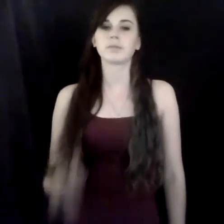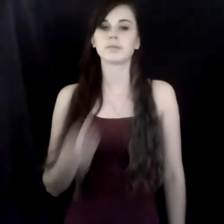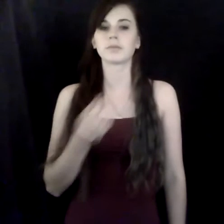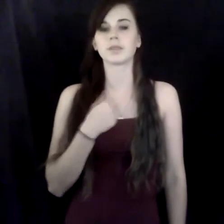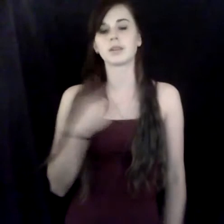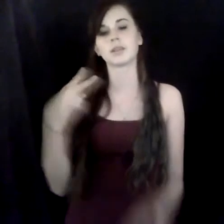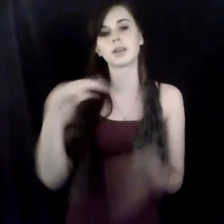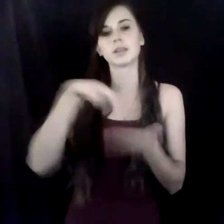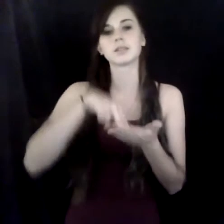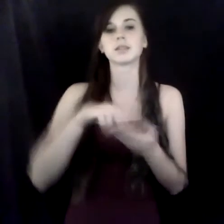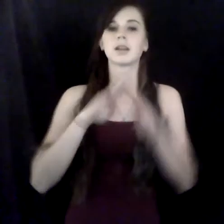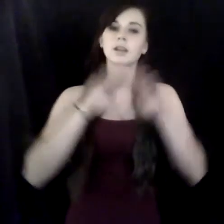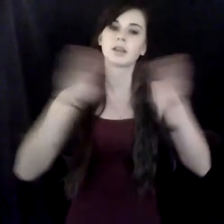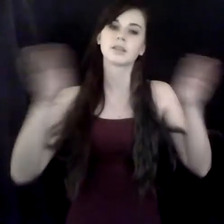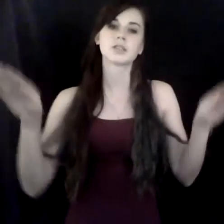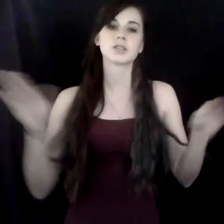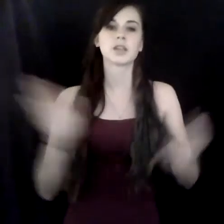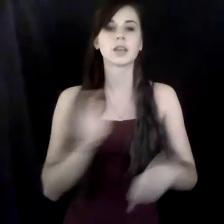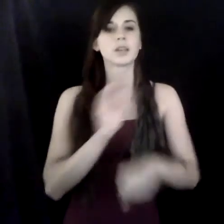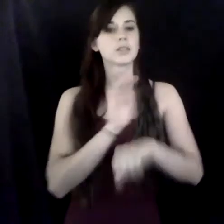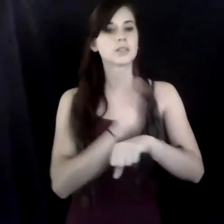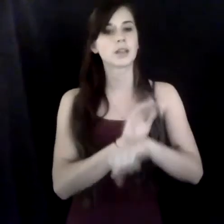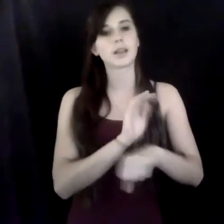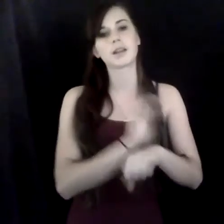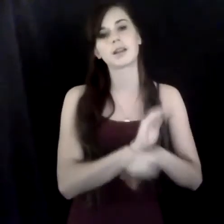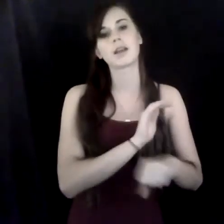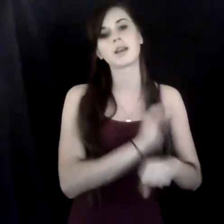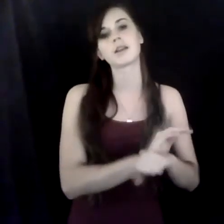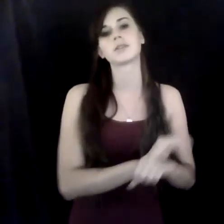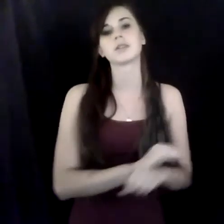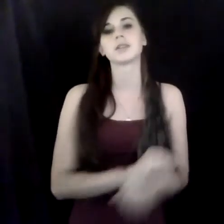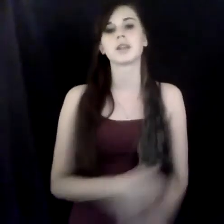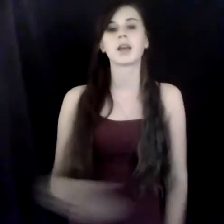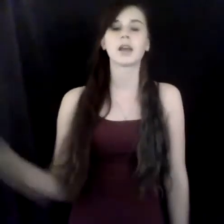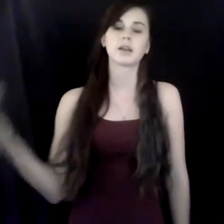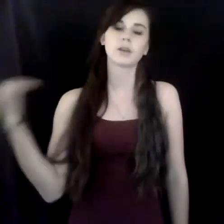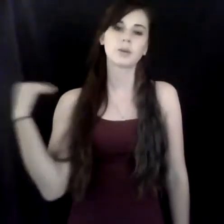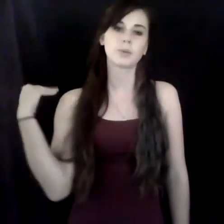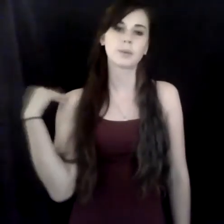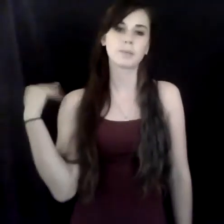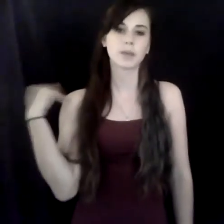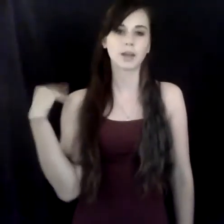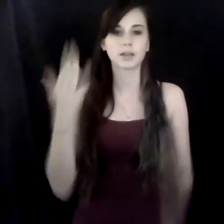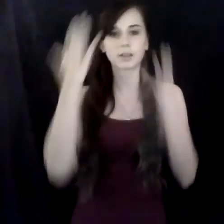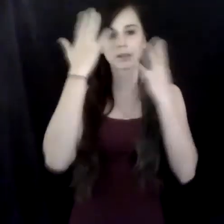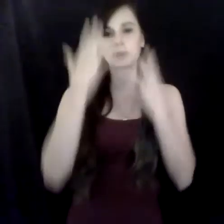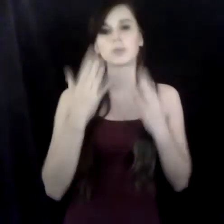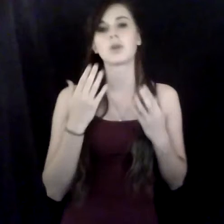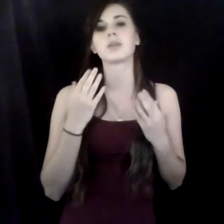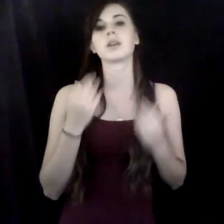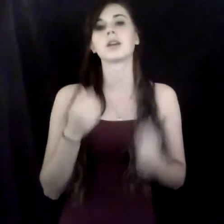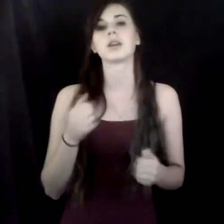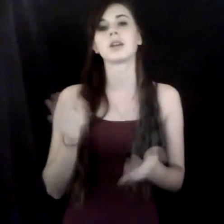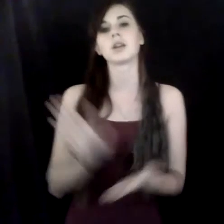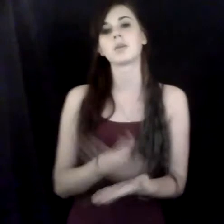I've stood on this stage night after night Reminding the broken it'll be